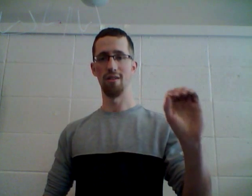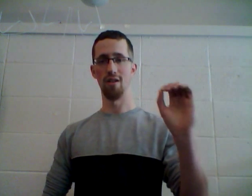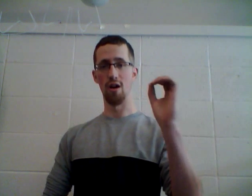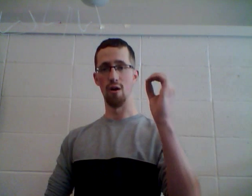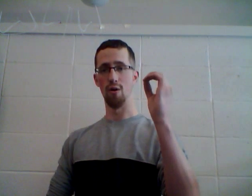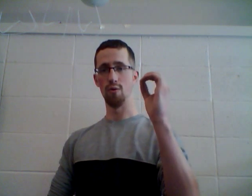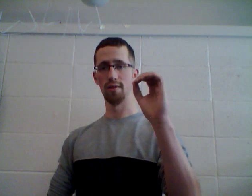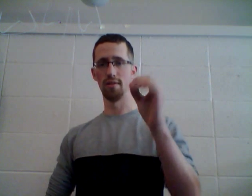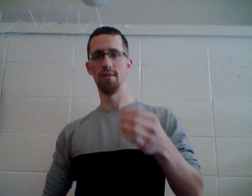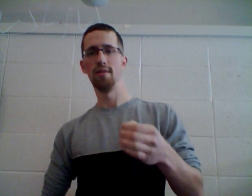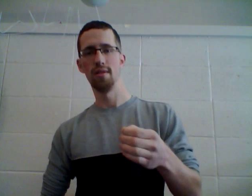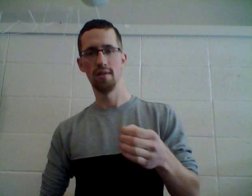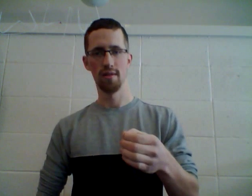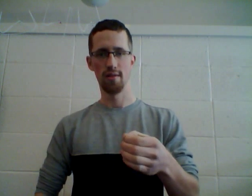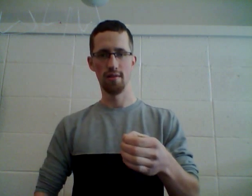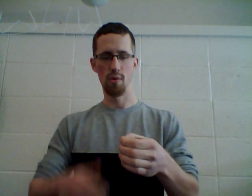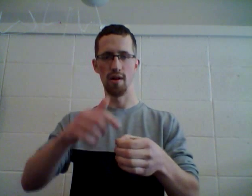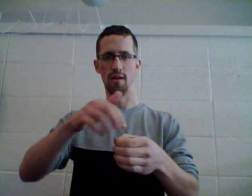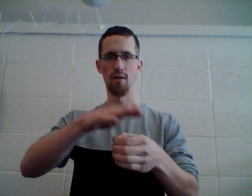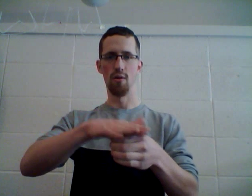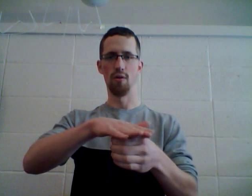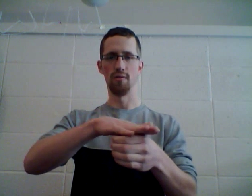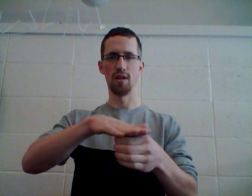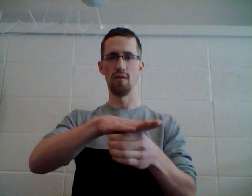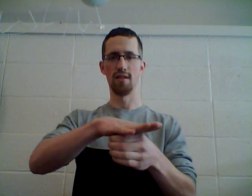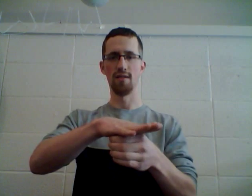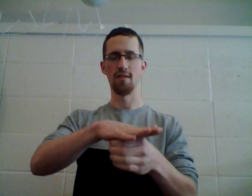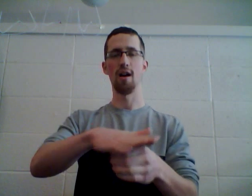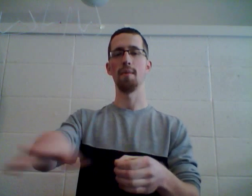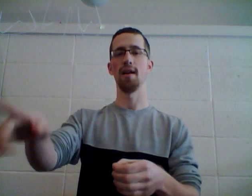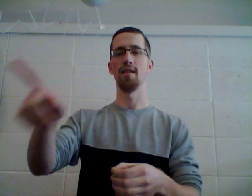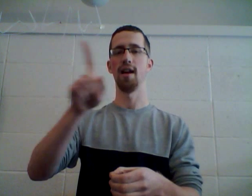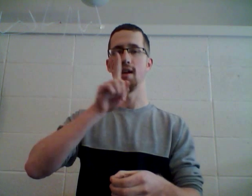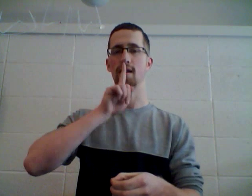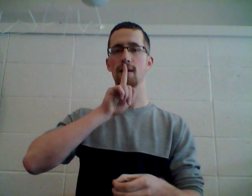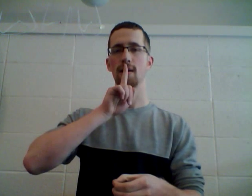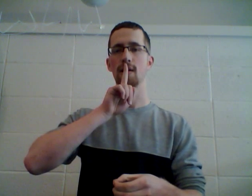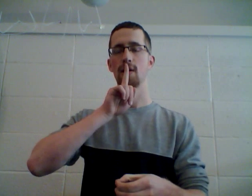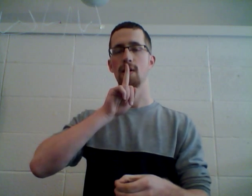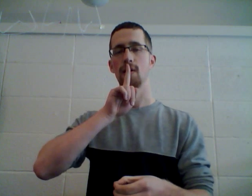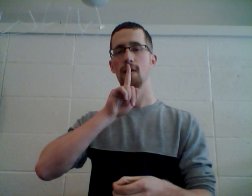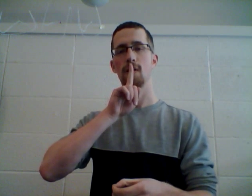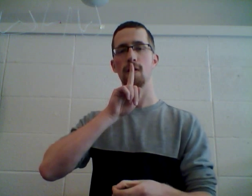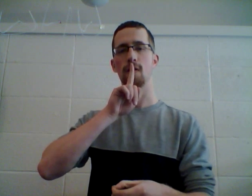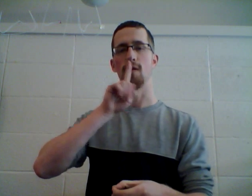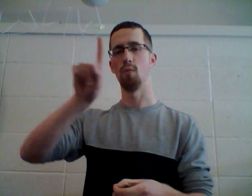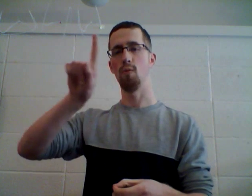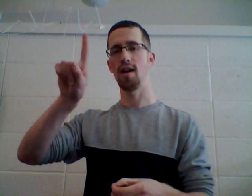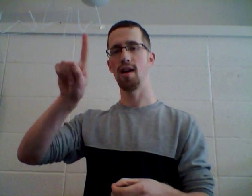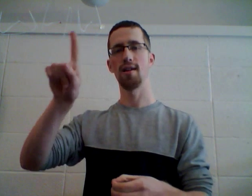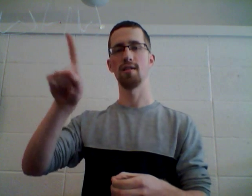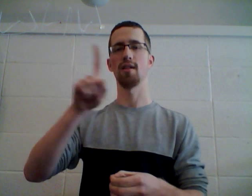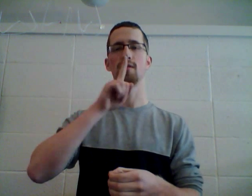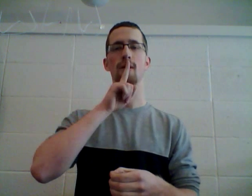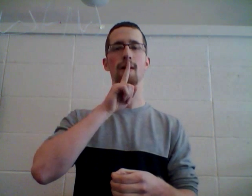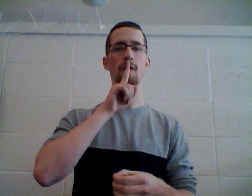little O, where the whole, it faces up, and then your one hand is going to start over